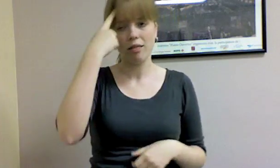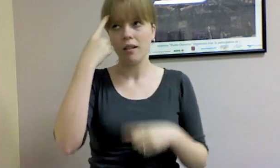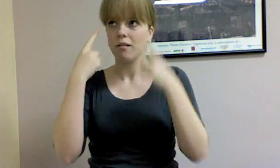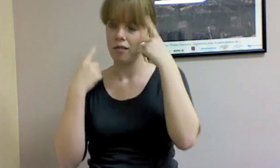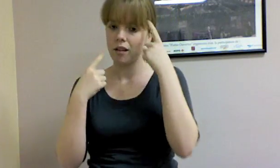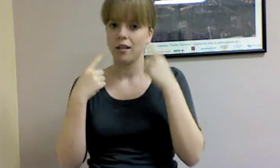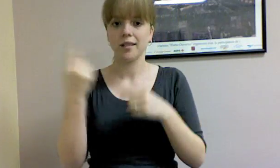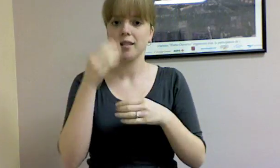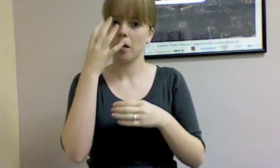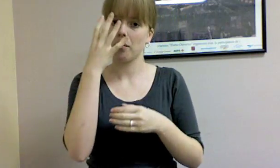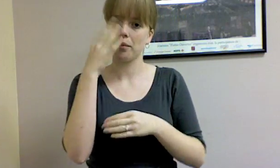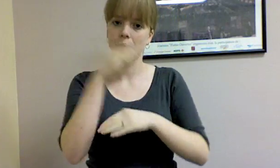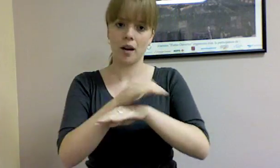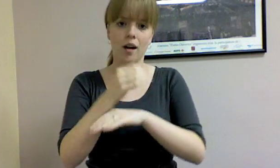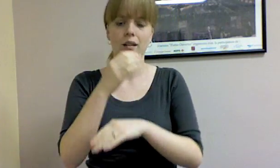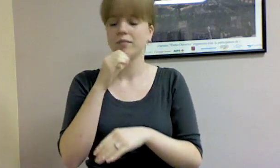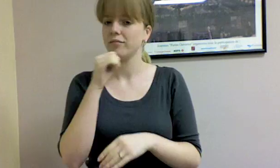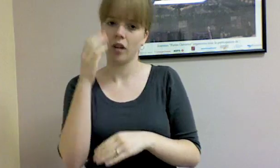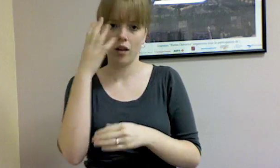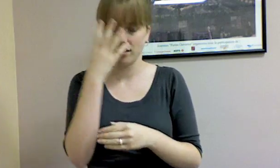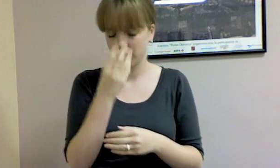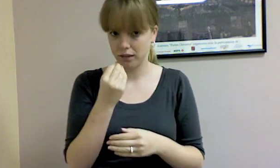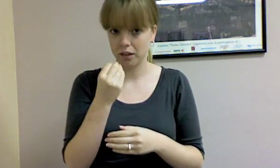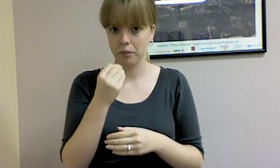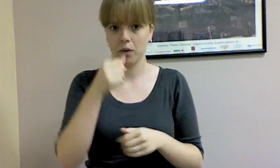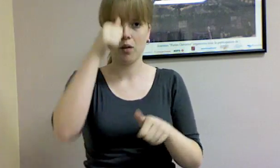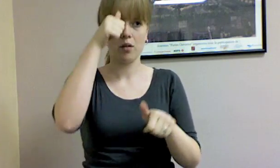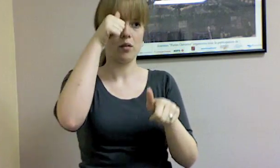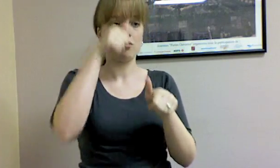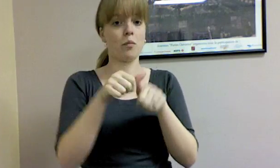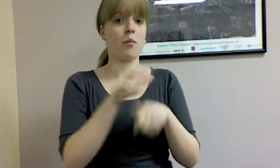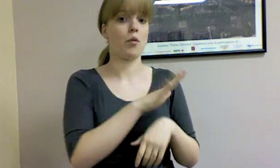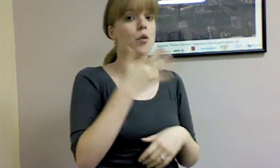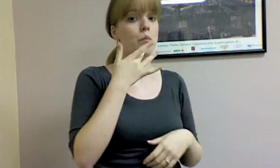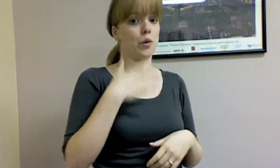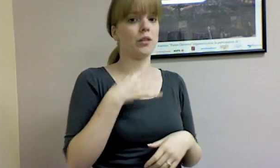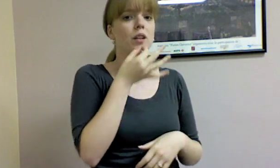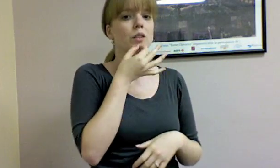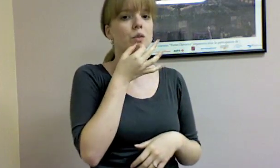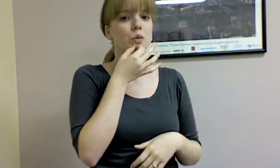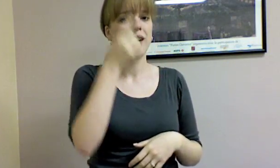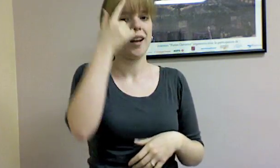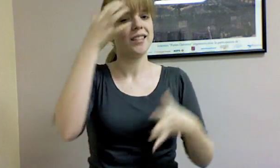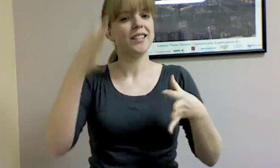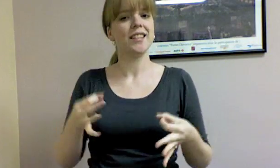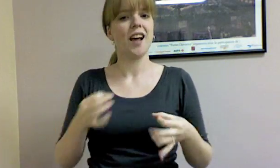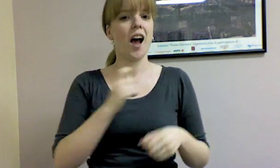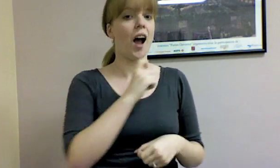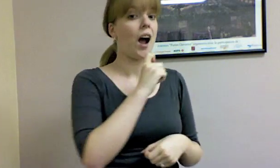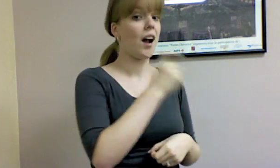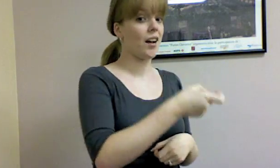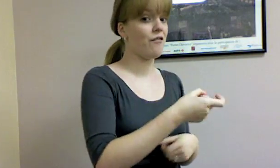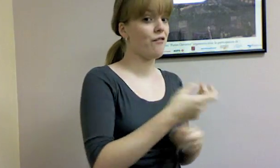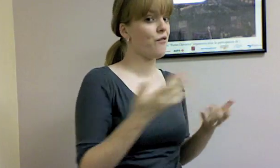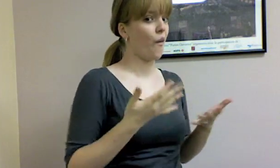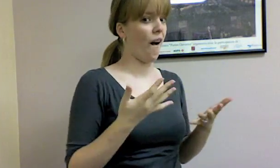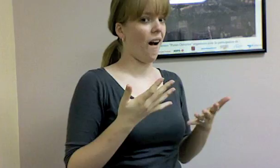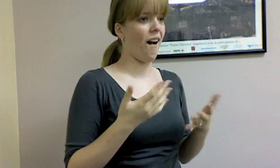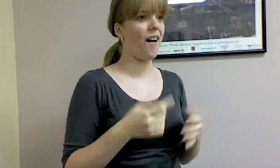be if she could get a gift from me. Her birthday's on the 17th, bought a diamond promise ring. Visit her the 13th so she wouldn't suspect a thing.